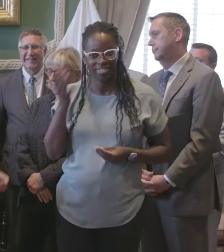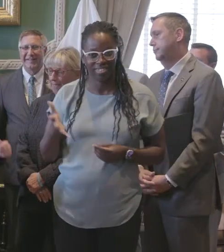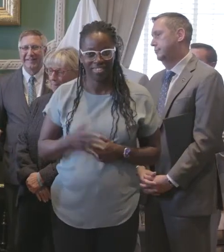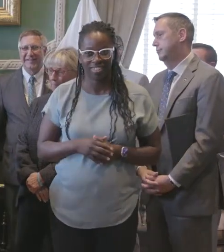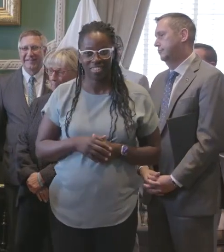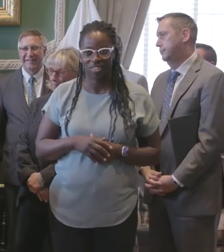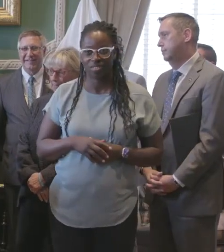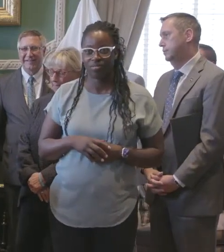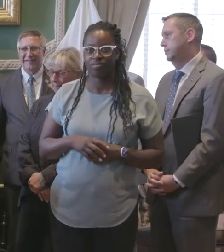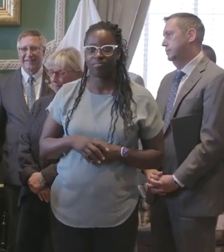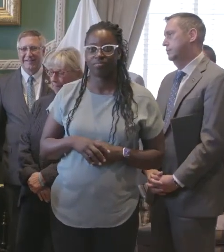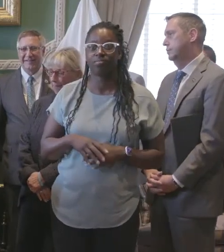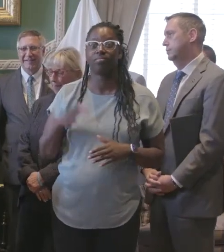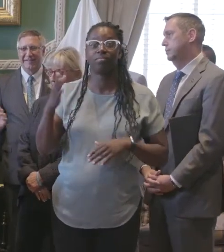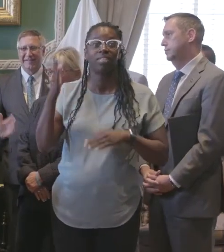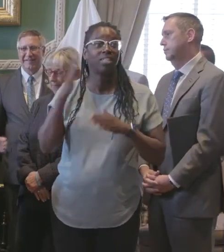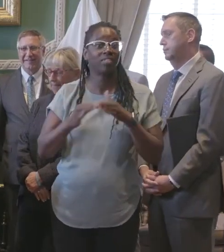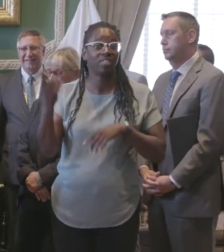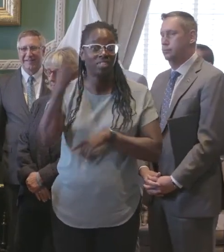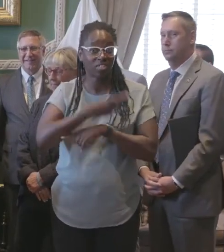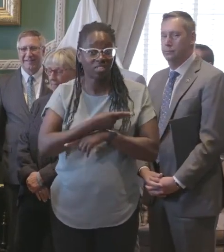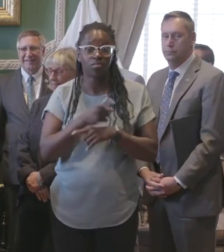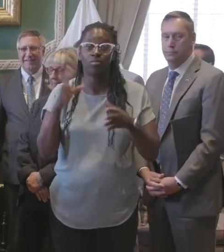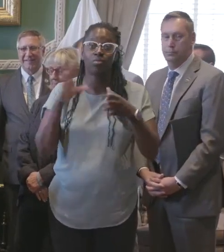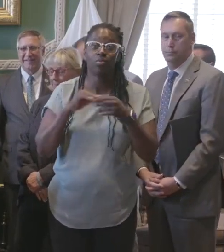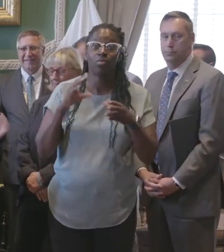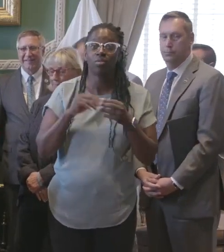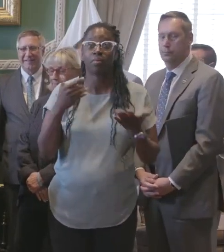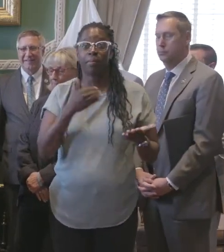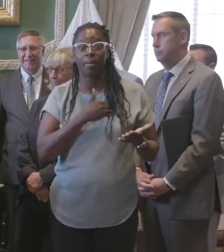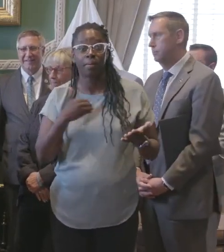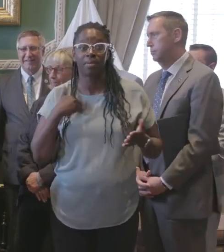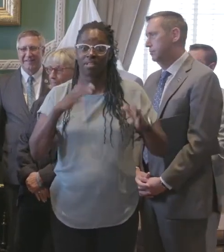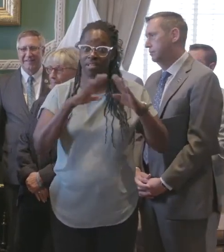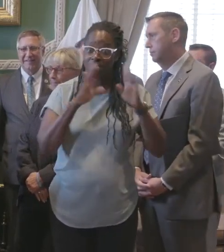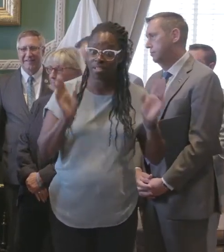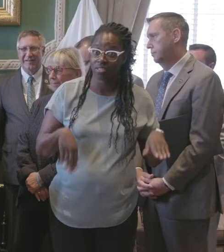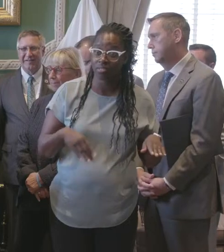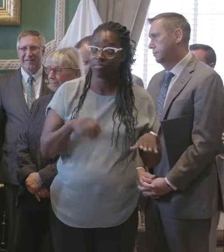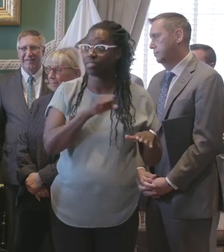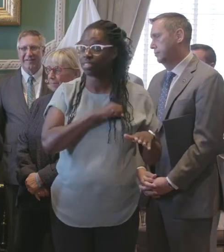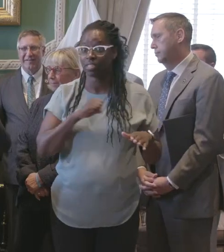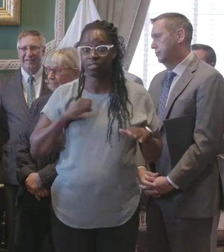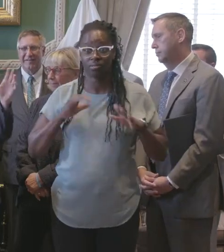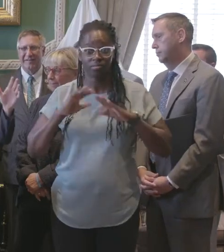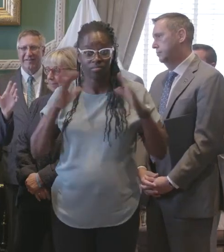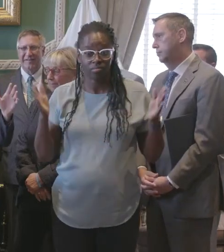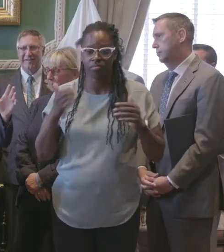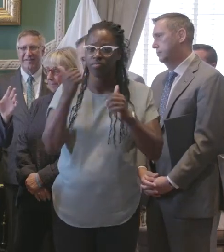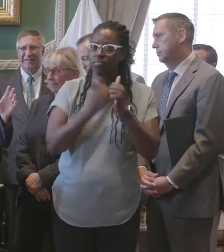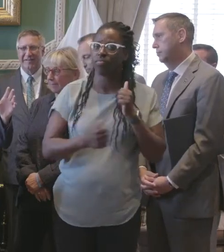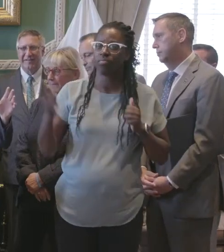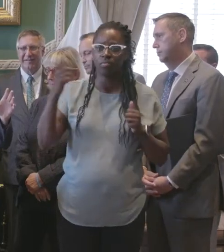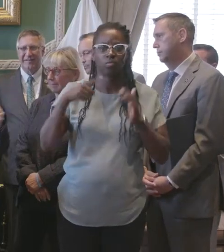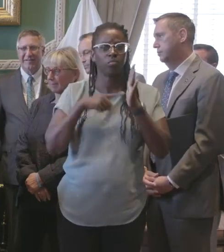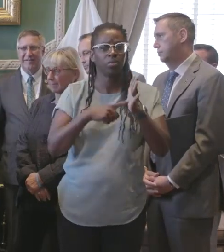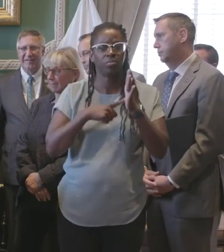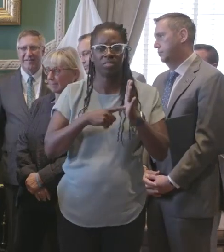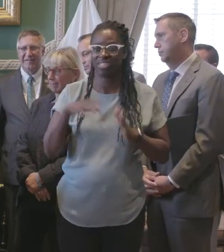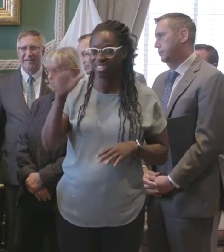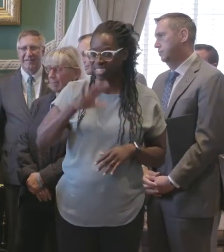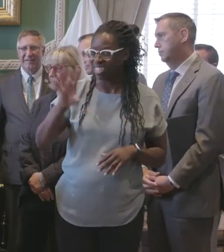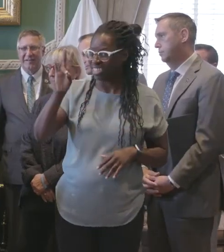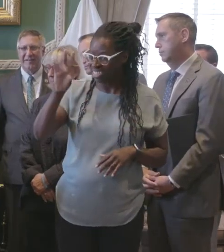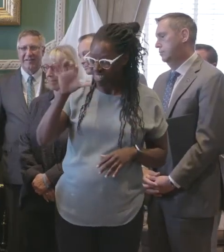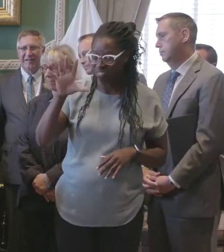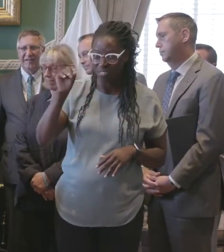the day, whether you're talking about members in the House or members in the Senate, everybody who serves is representing 7 million people out there around the state and